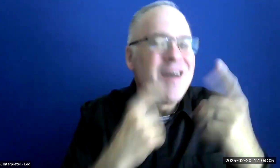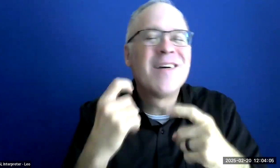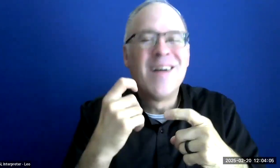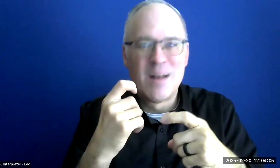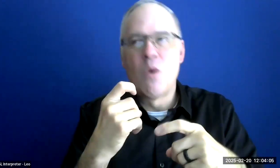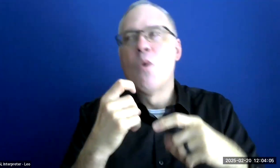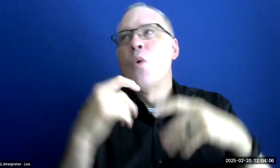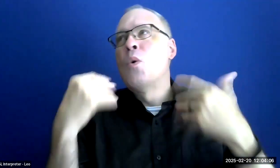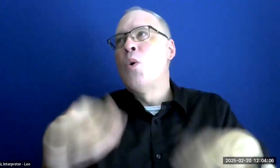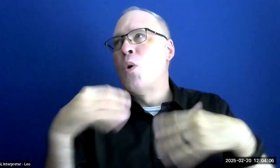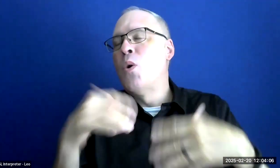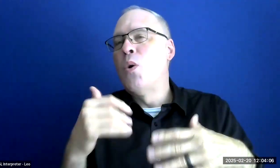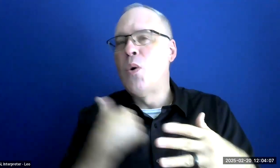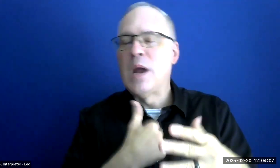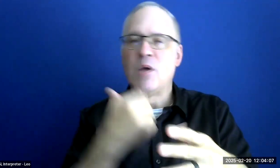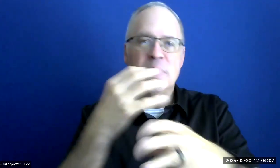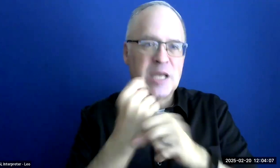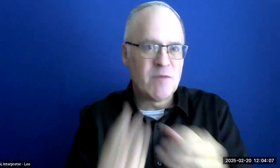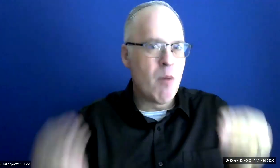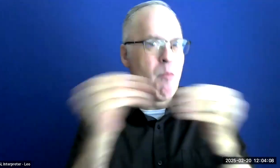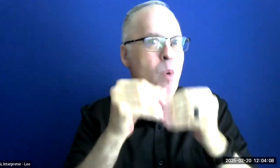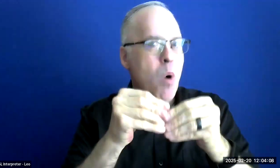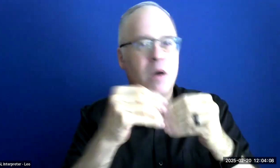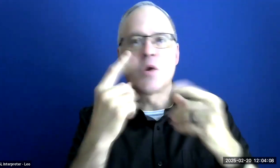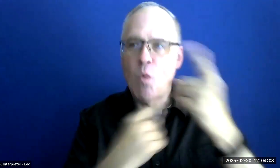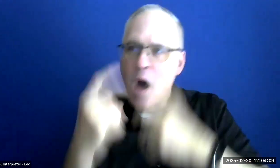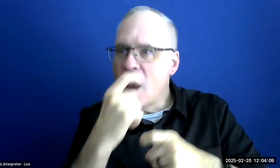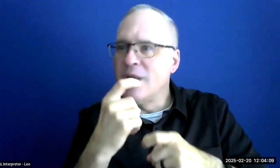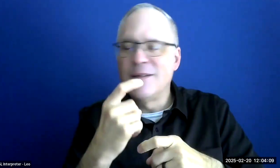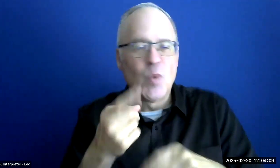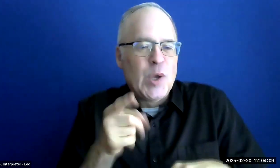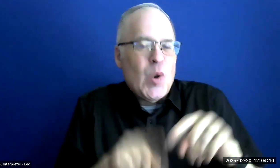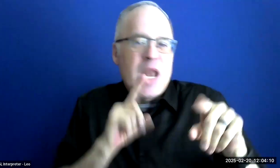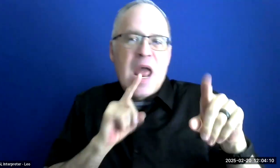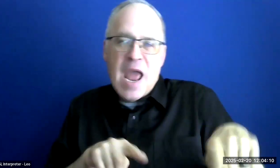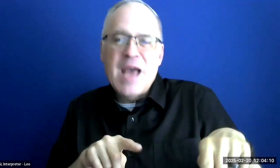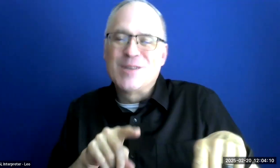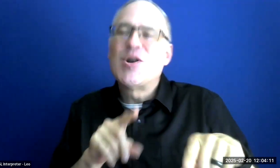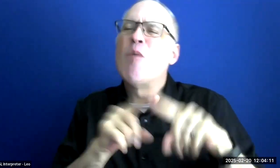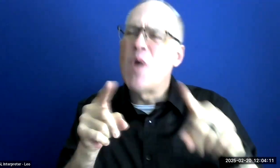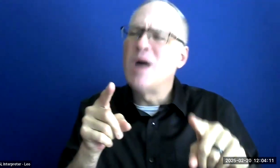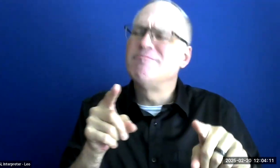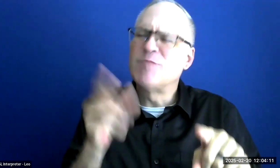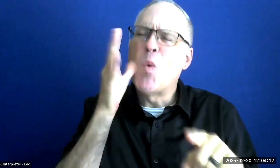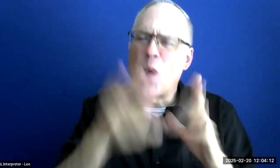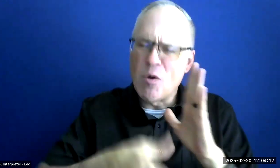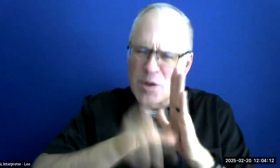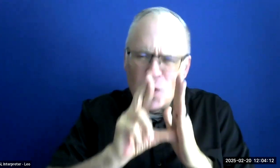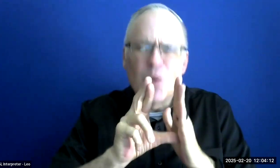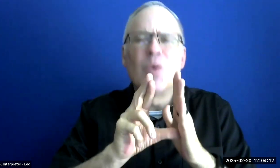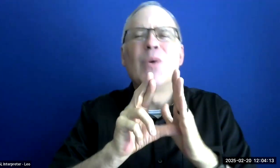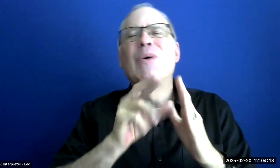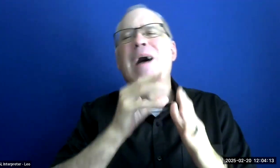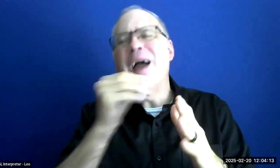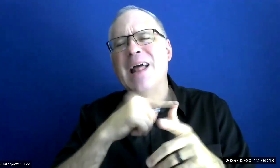received many more questions today than we were able to answer during our time together, but we will be reviewing those and creating